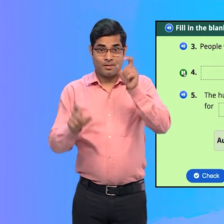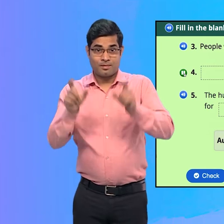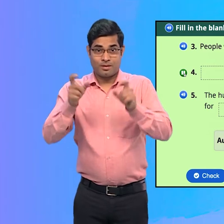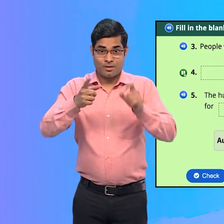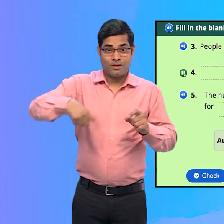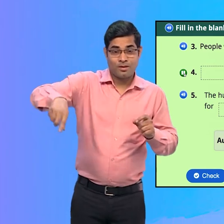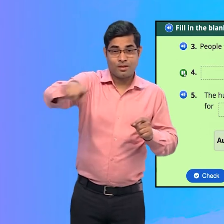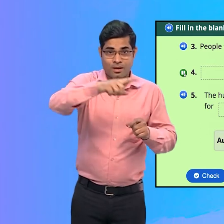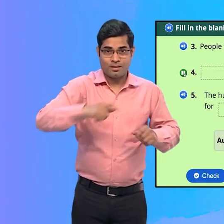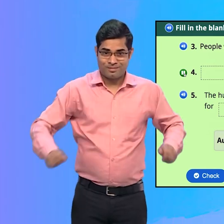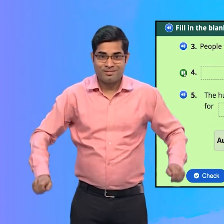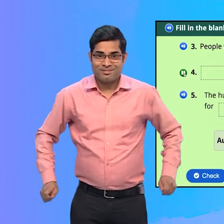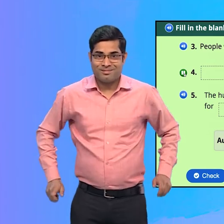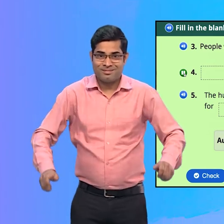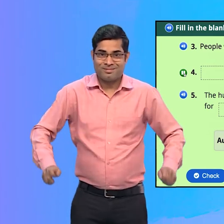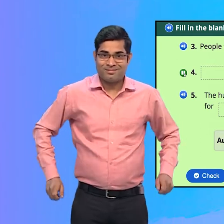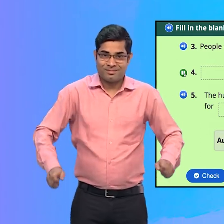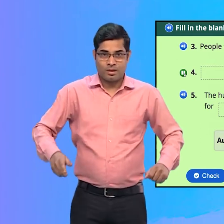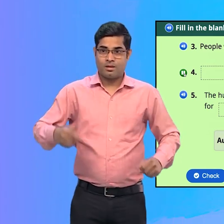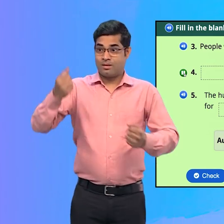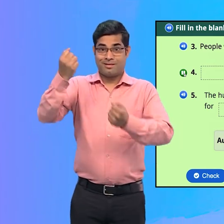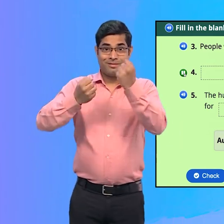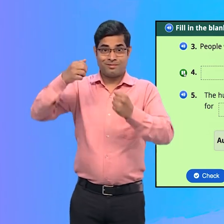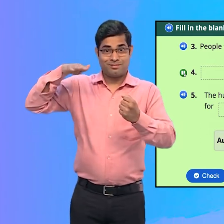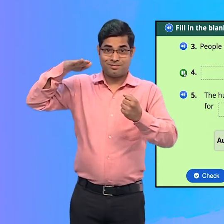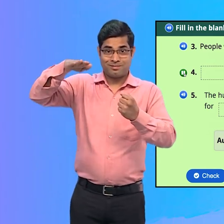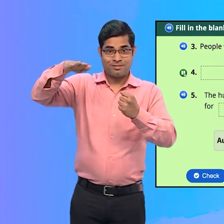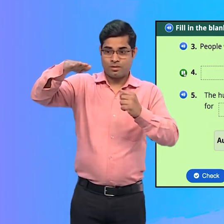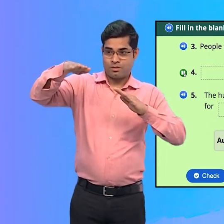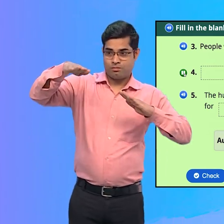Help wheelchair users to climb the bus easily.